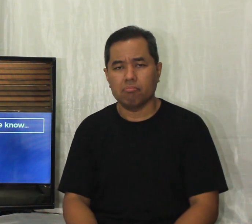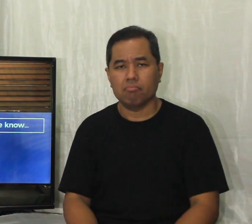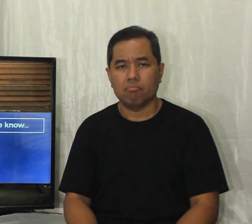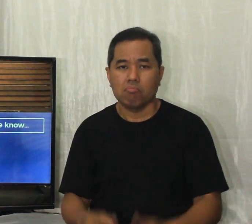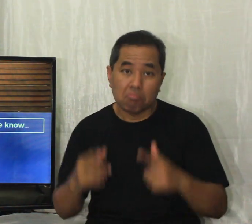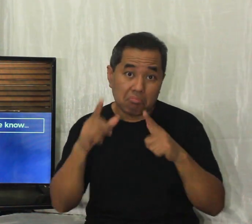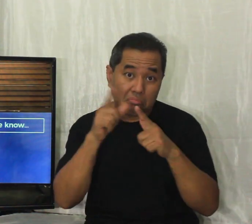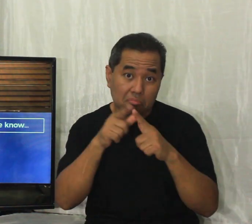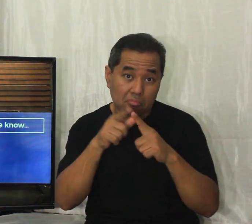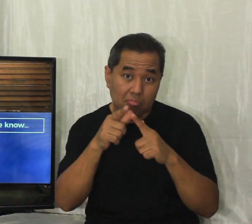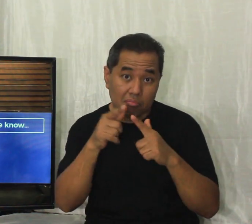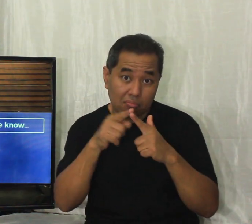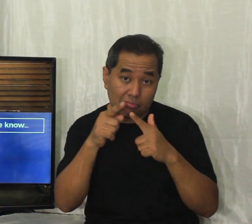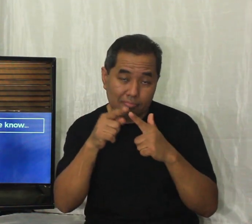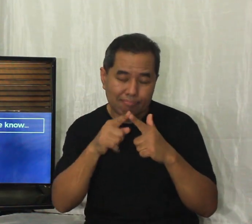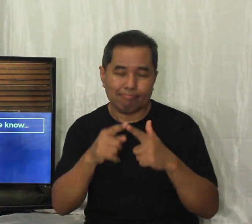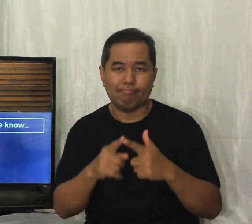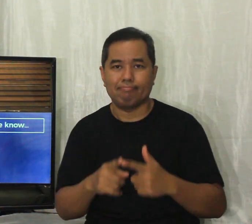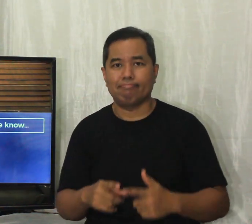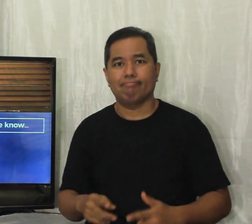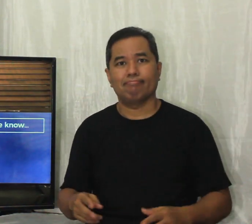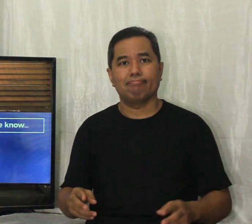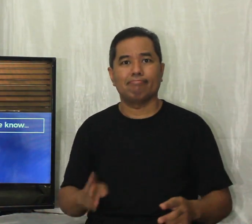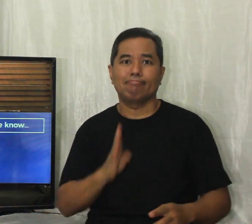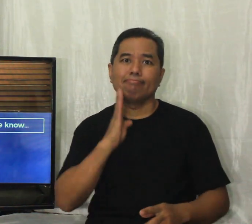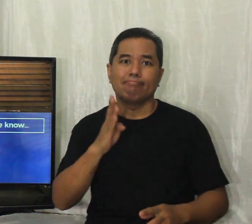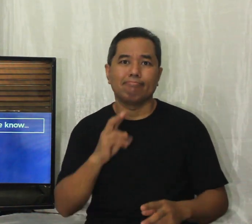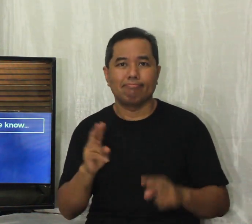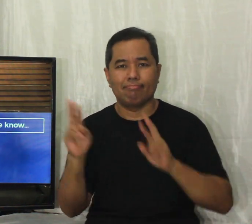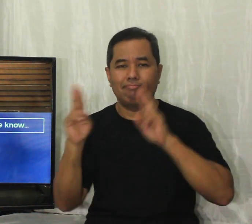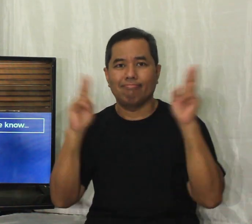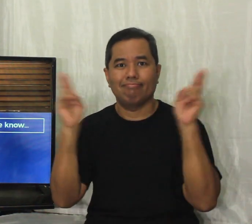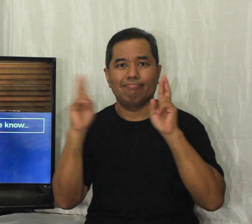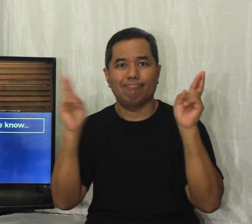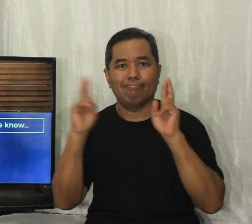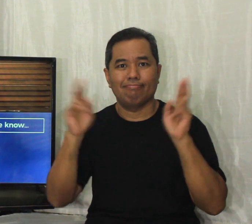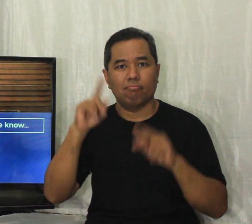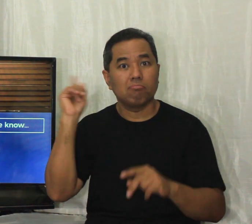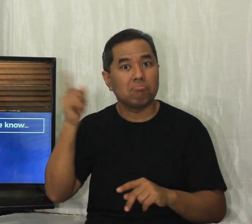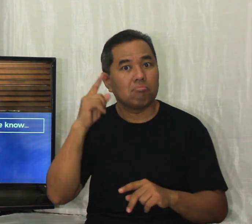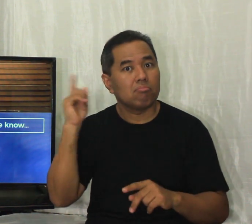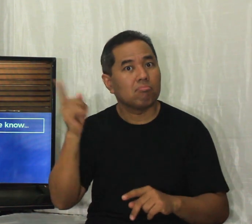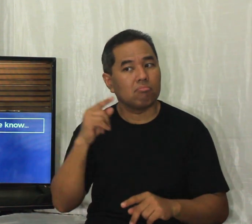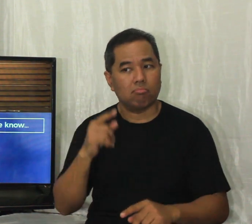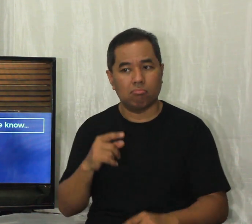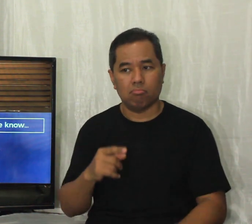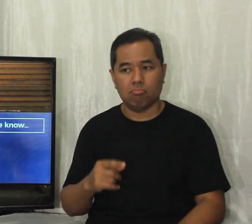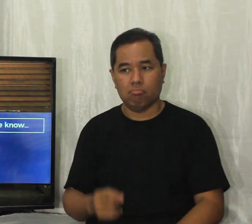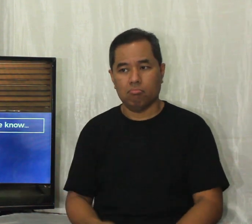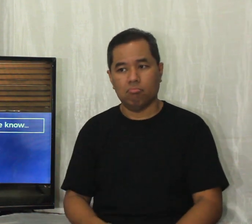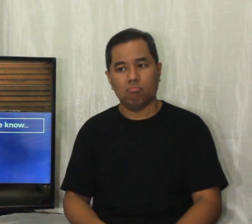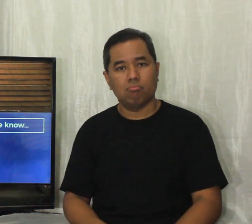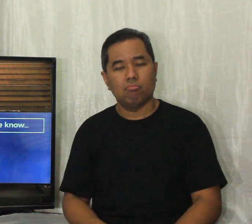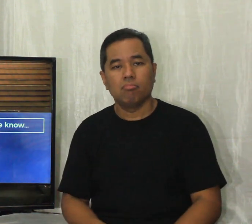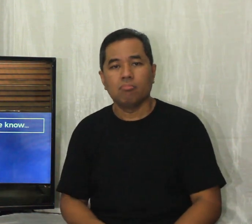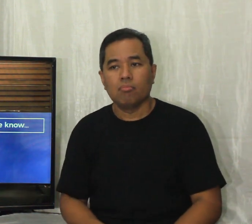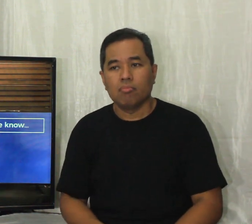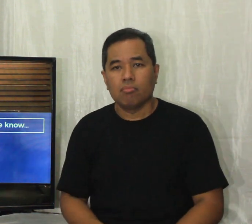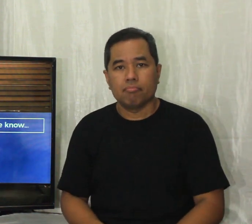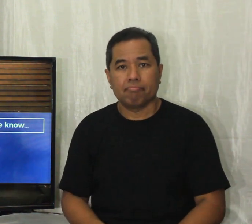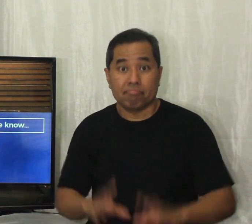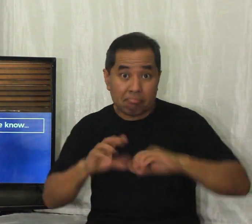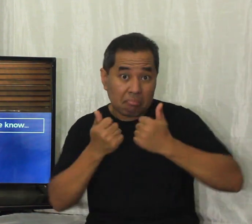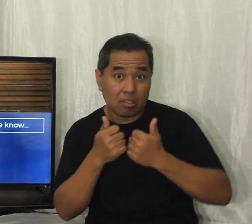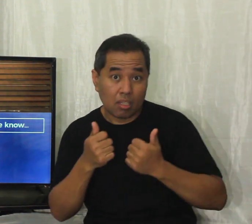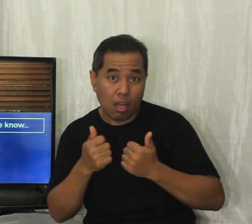Secondly, we need to be ready always. He said, be alert. Be watchful. How can we be ready? You know, the best way for us